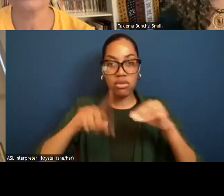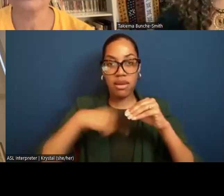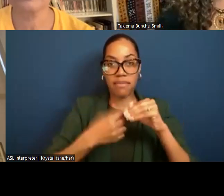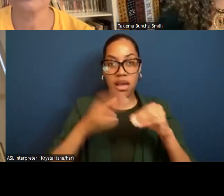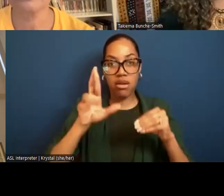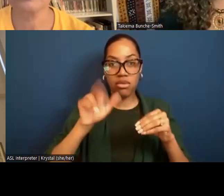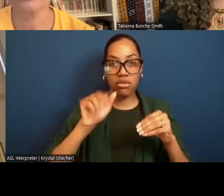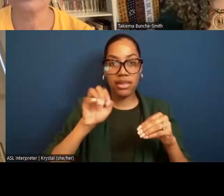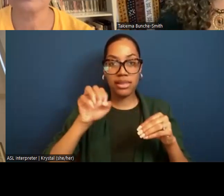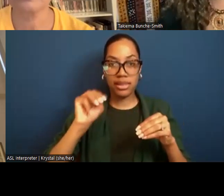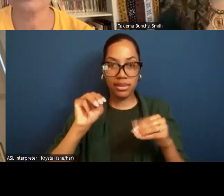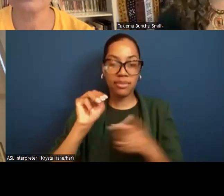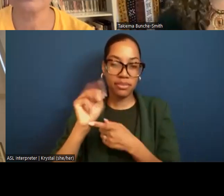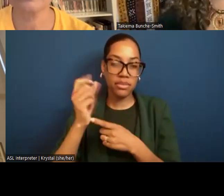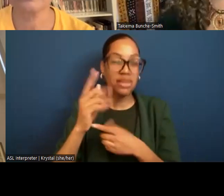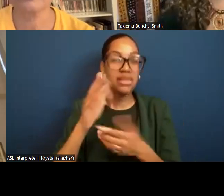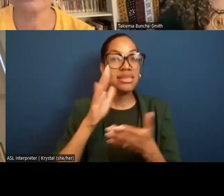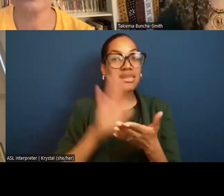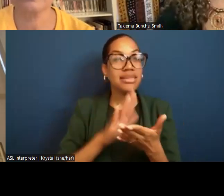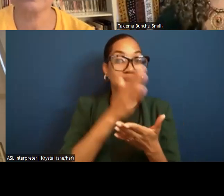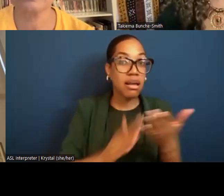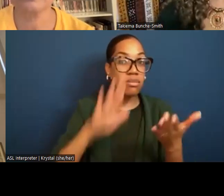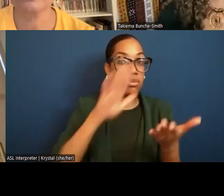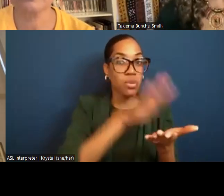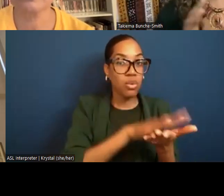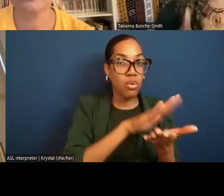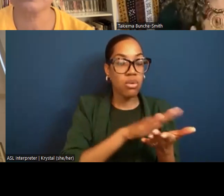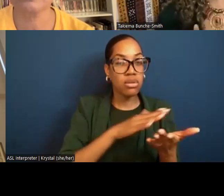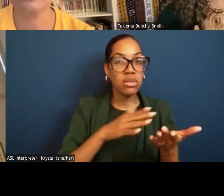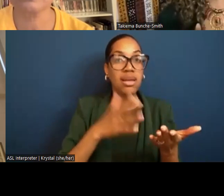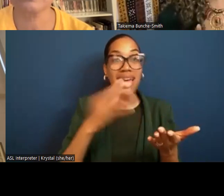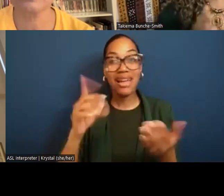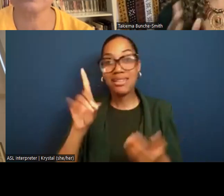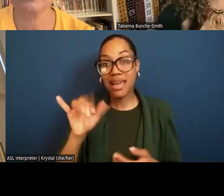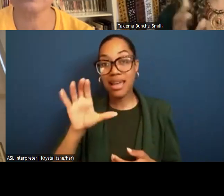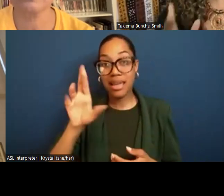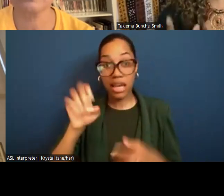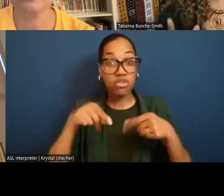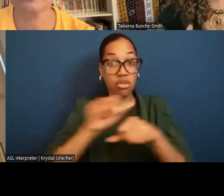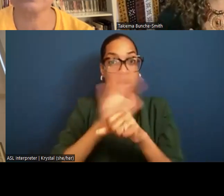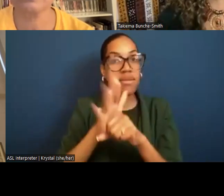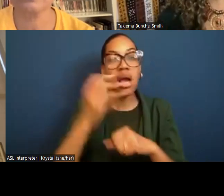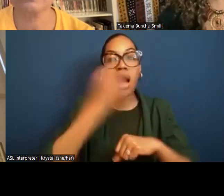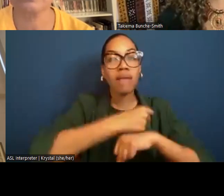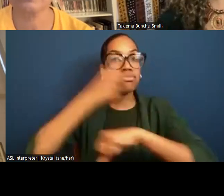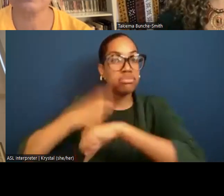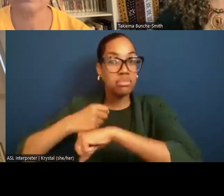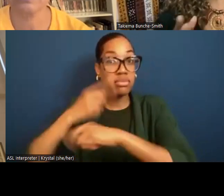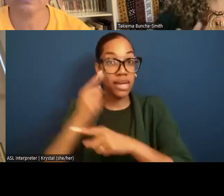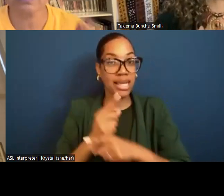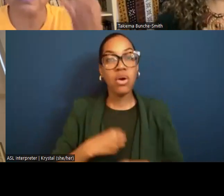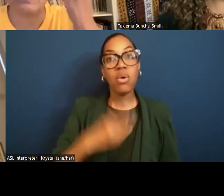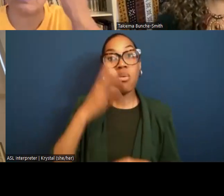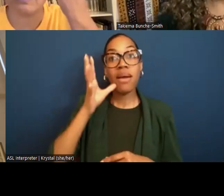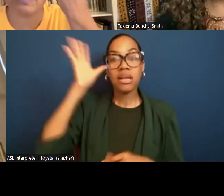some daycares or preschools were not open. And I noticed that on social media, I started seeing a lot of things being shared,